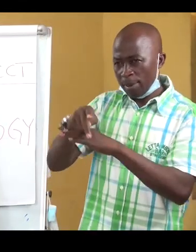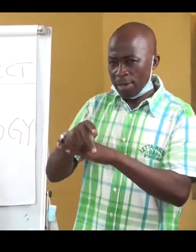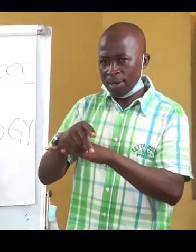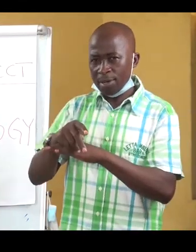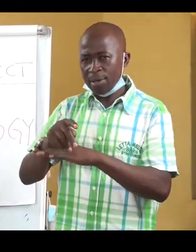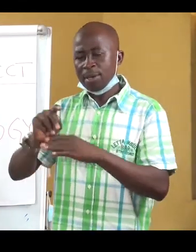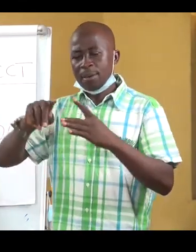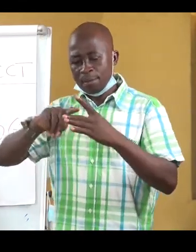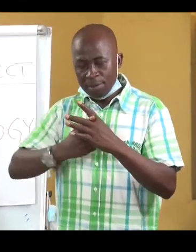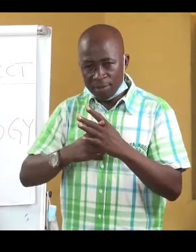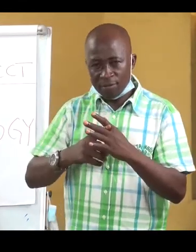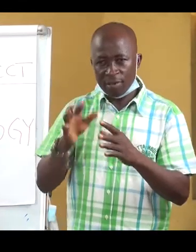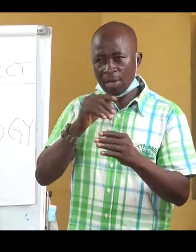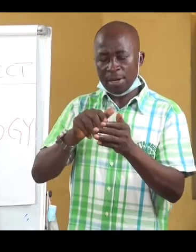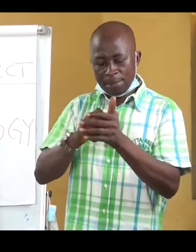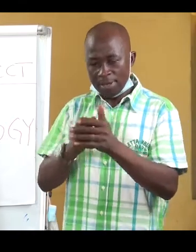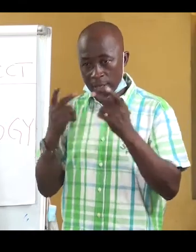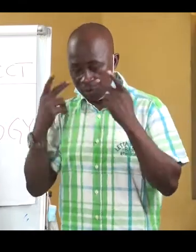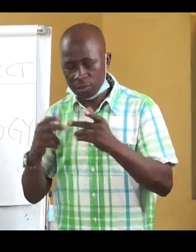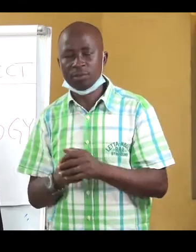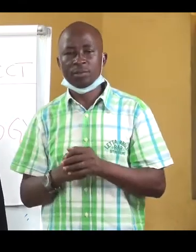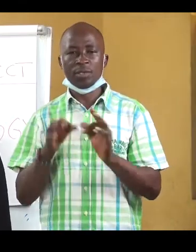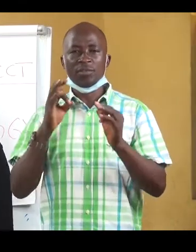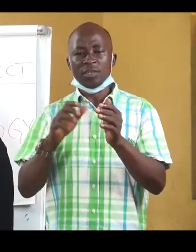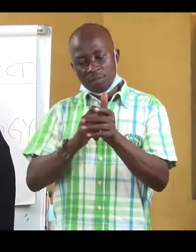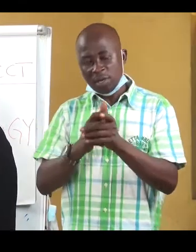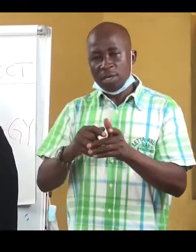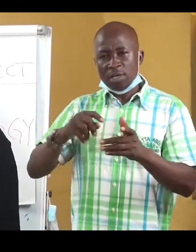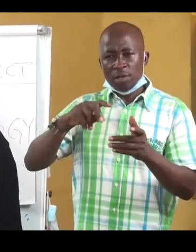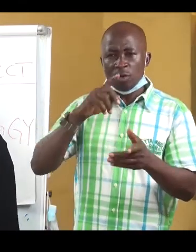two seed leaves shows that the beans is a dicot